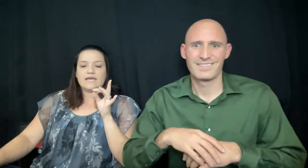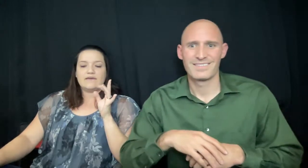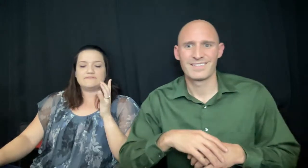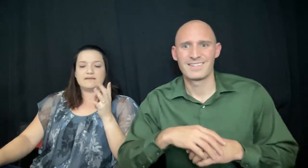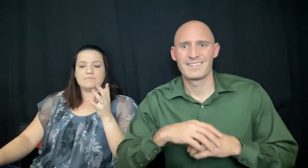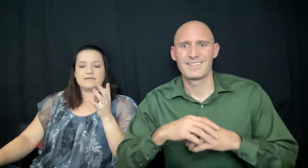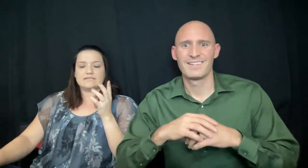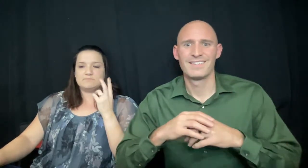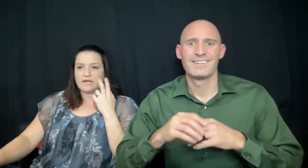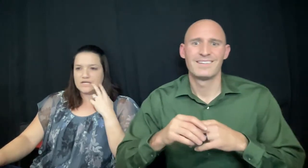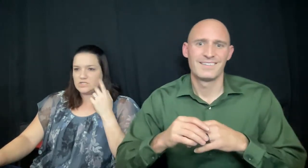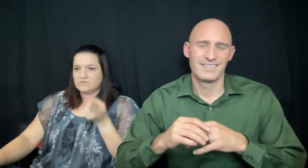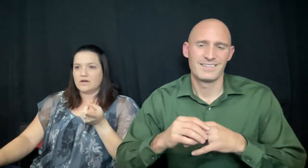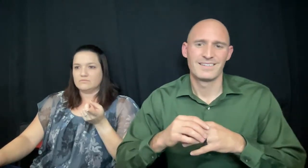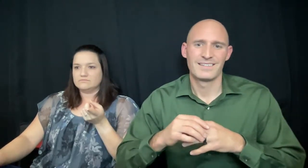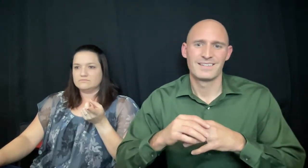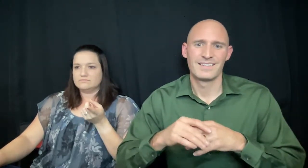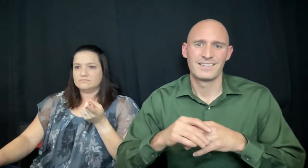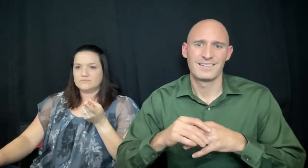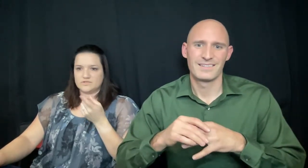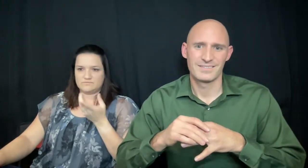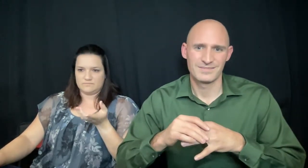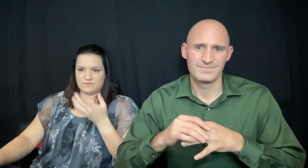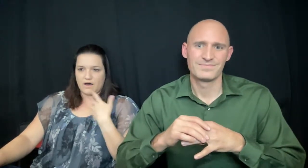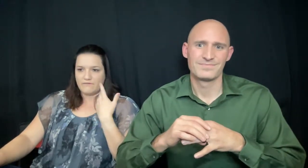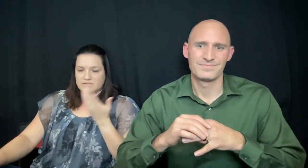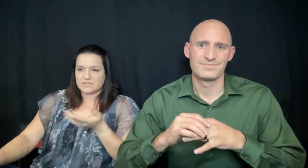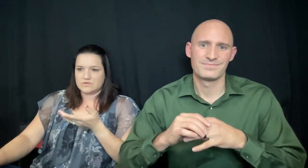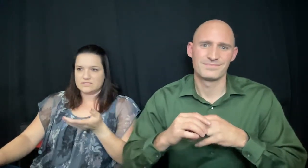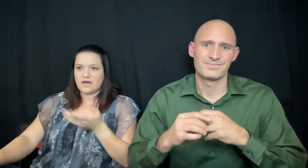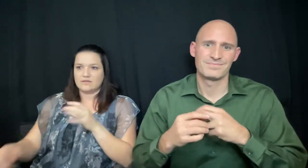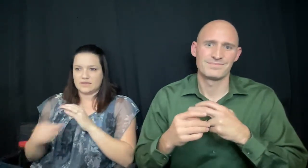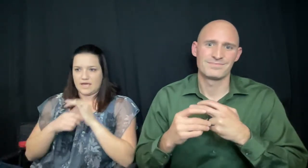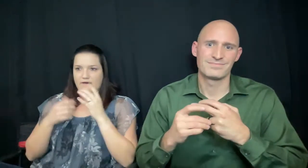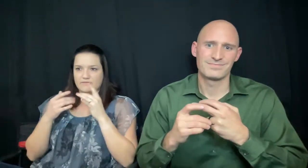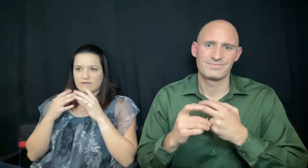If somebody is blind, there's obviously you can tell they have the